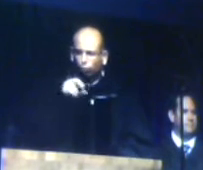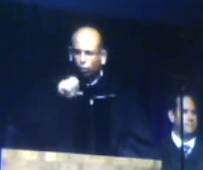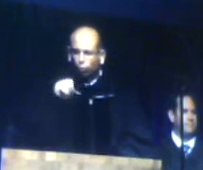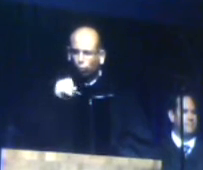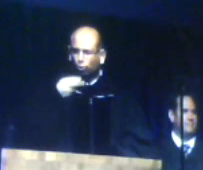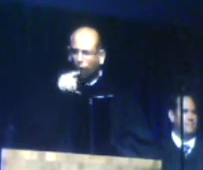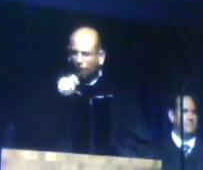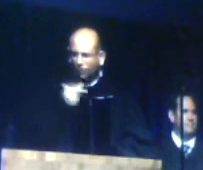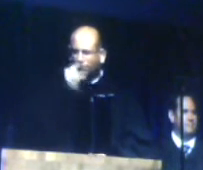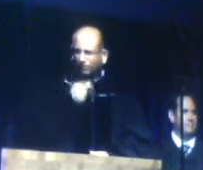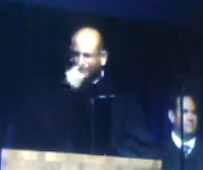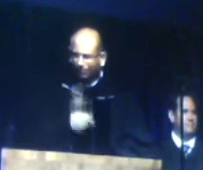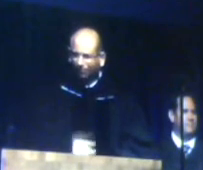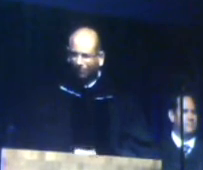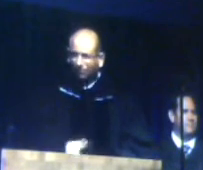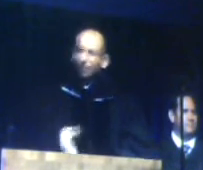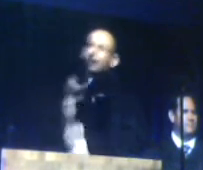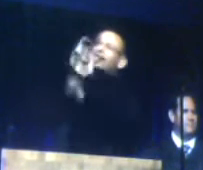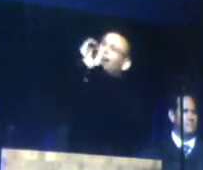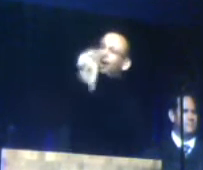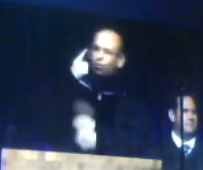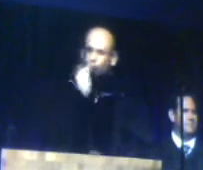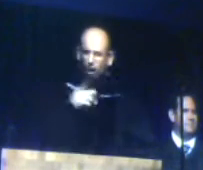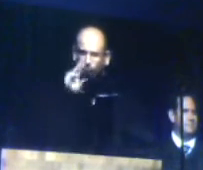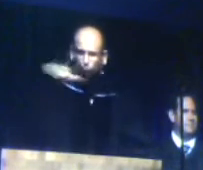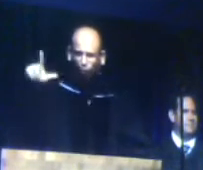that you stopped shooting those espresso shots,